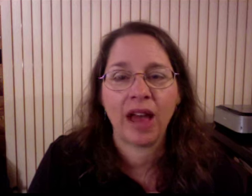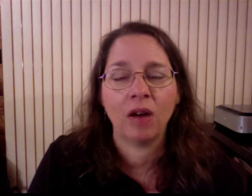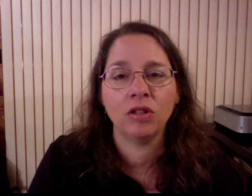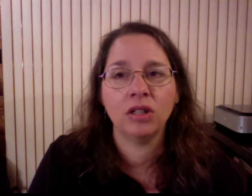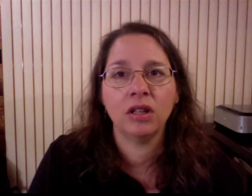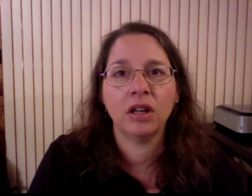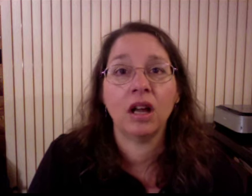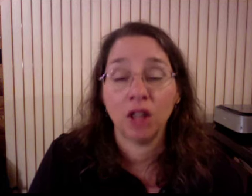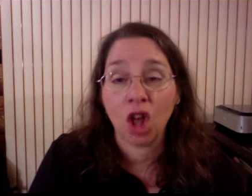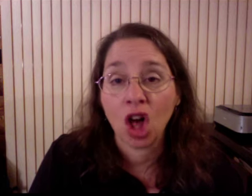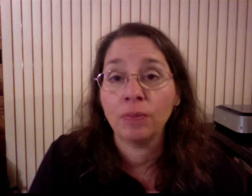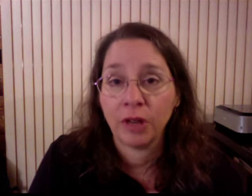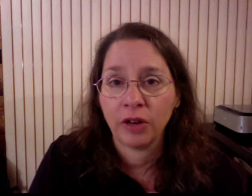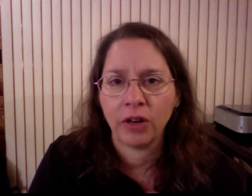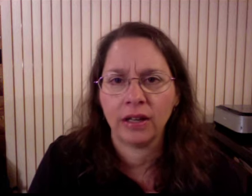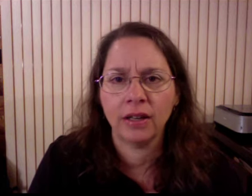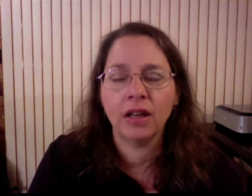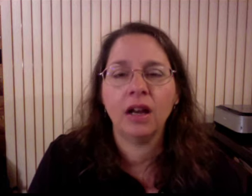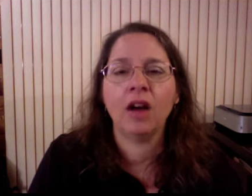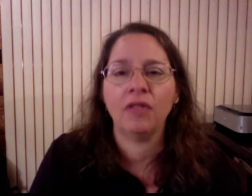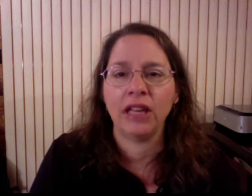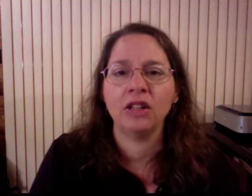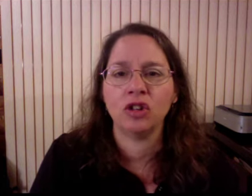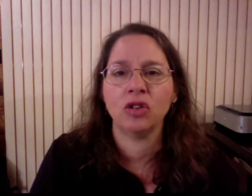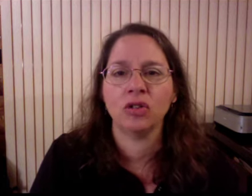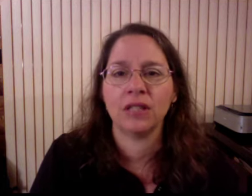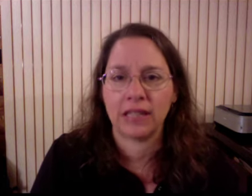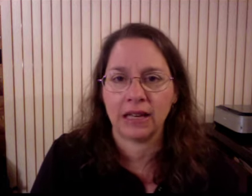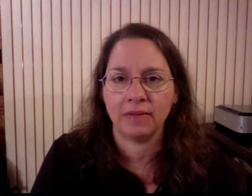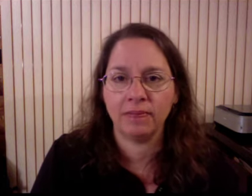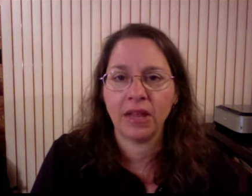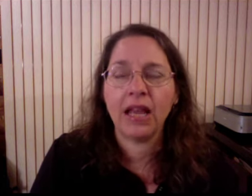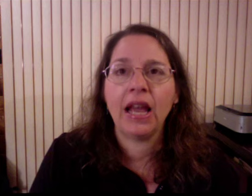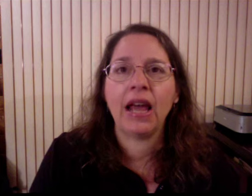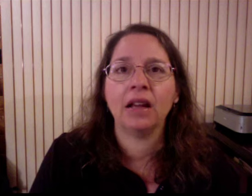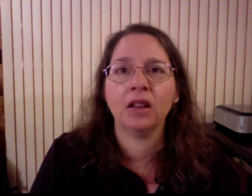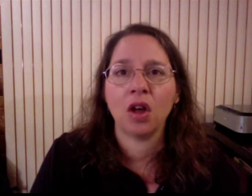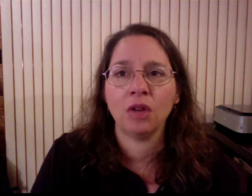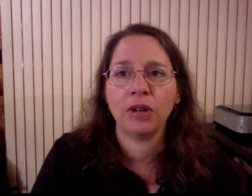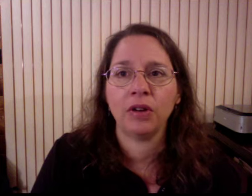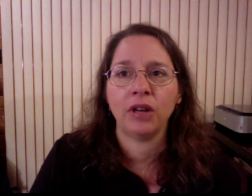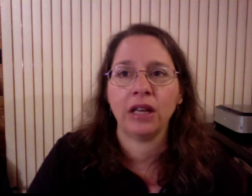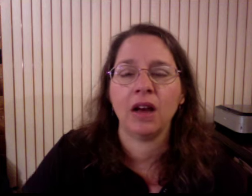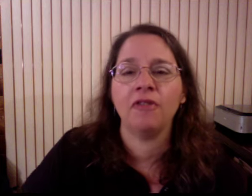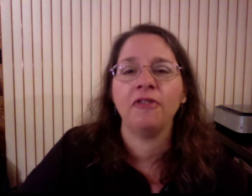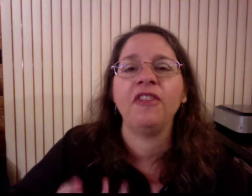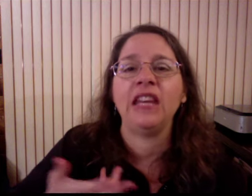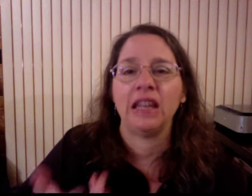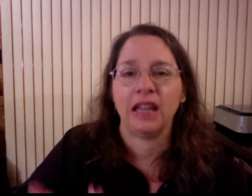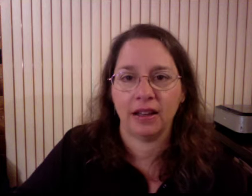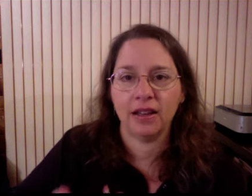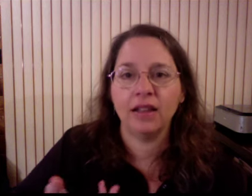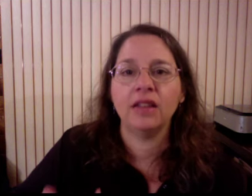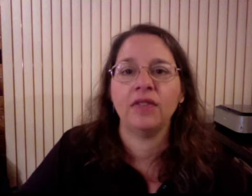without a long period of internal sin and a long period of feeding the